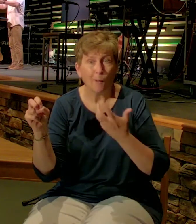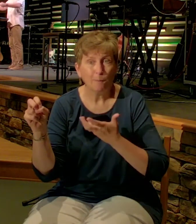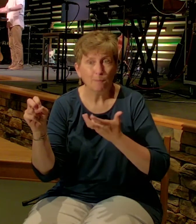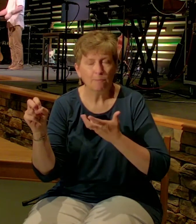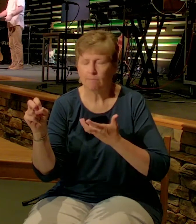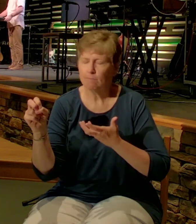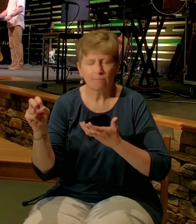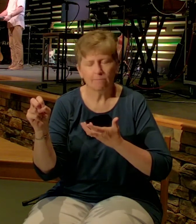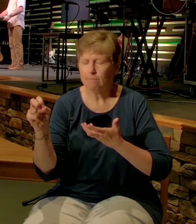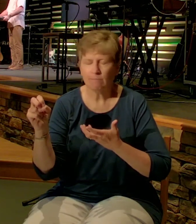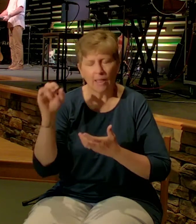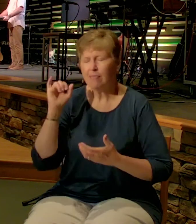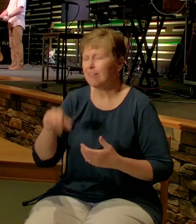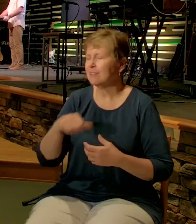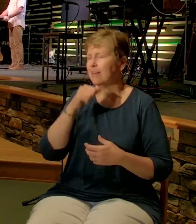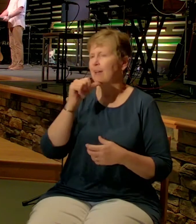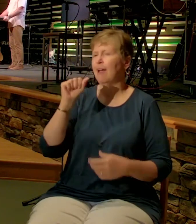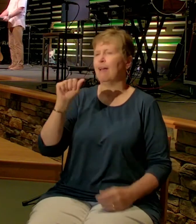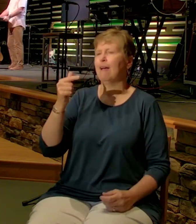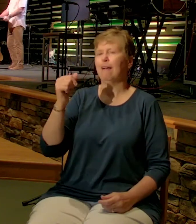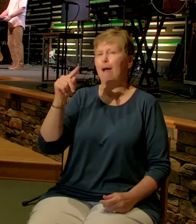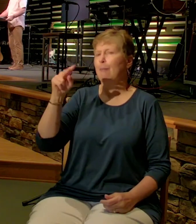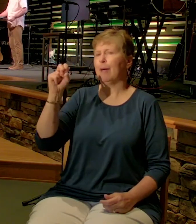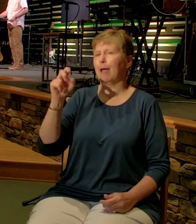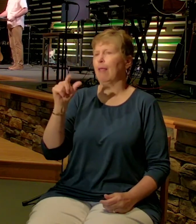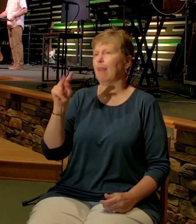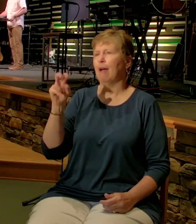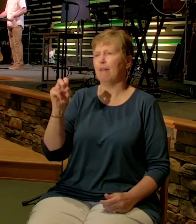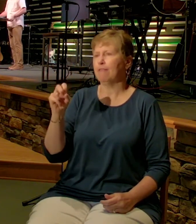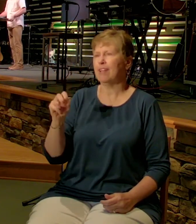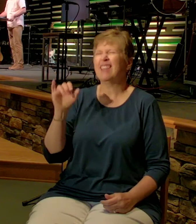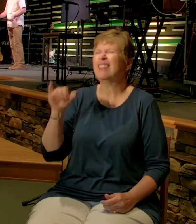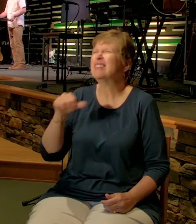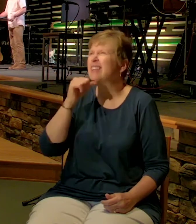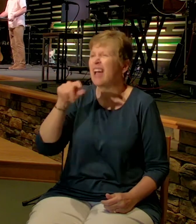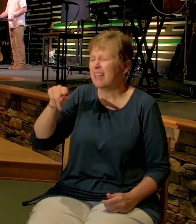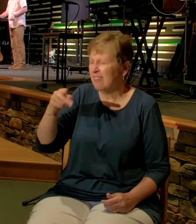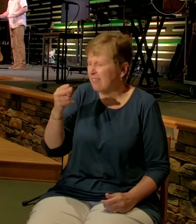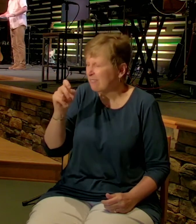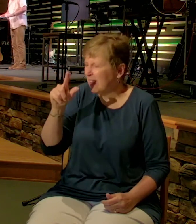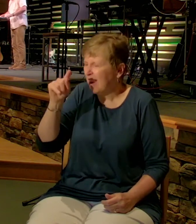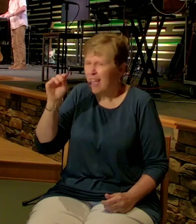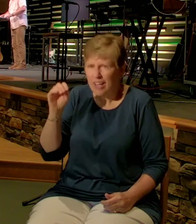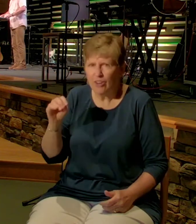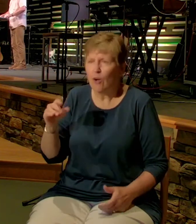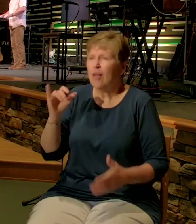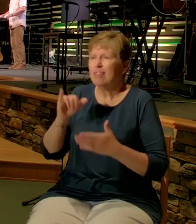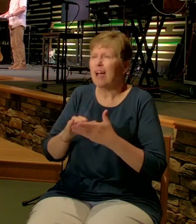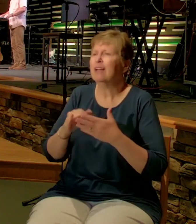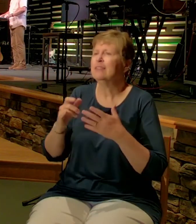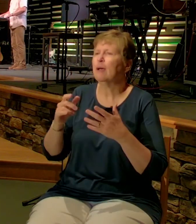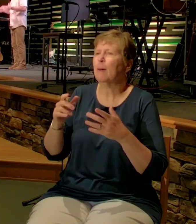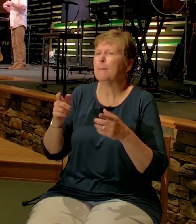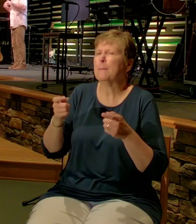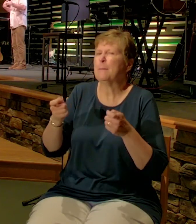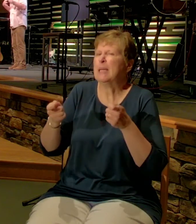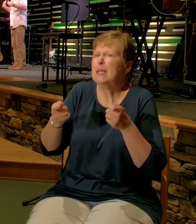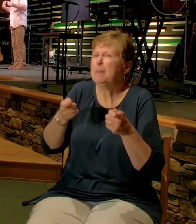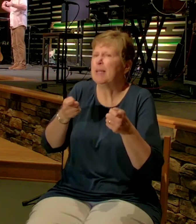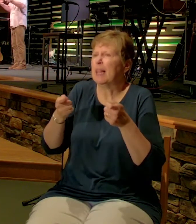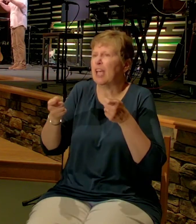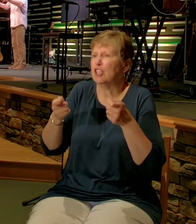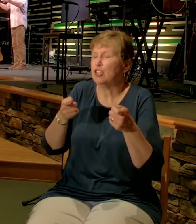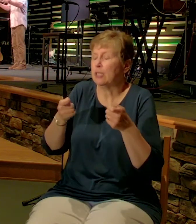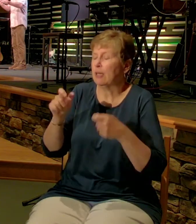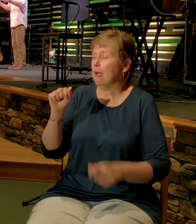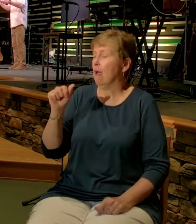Folks, that's not agape. That's not even phileo. That's manipulation. Agape love